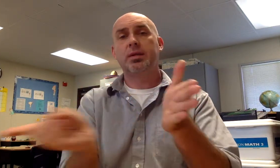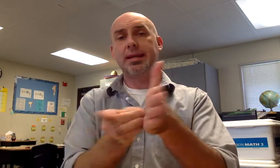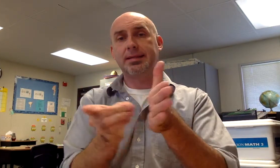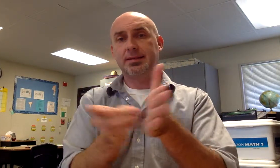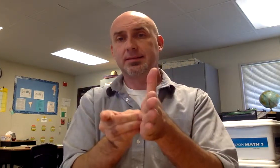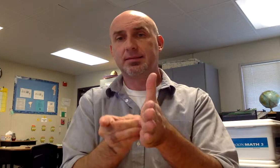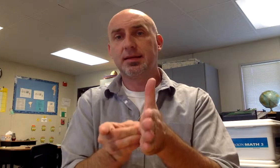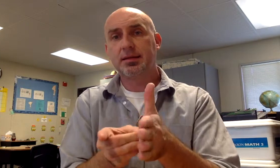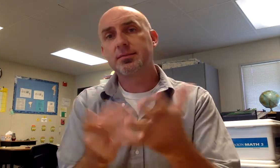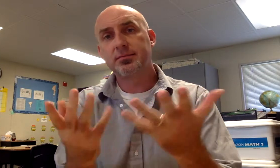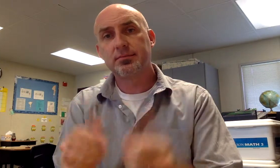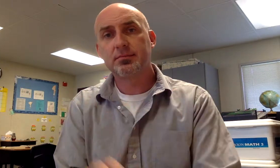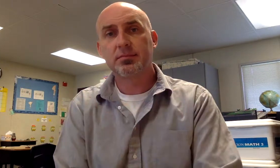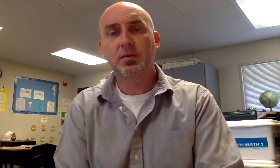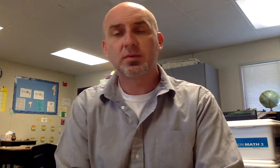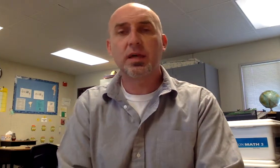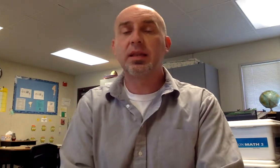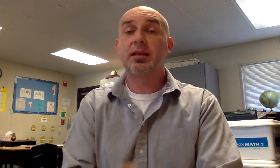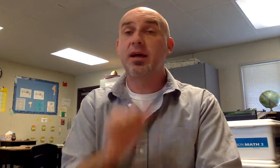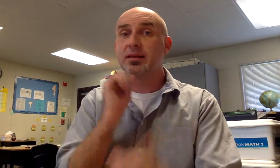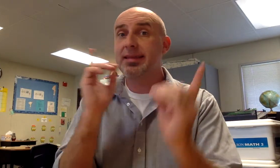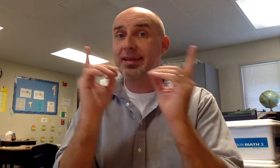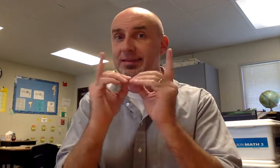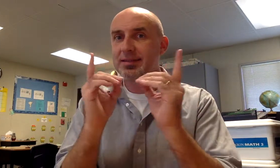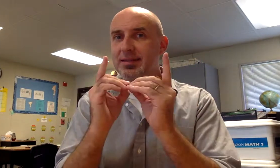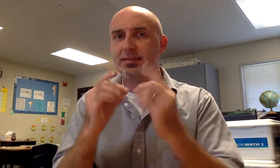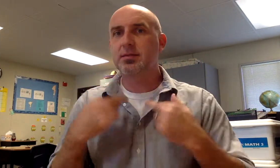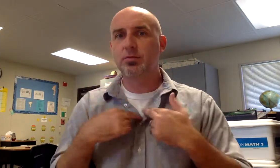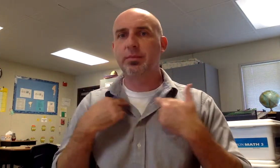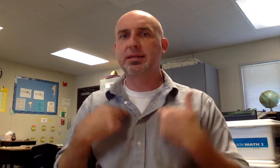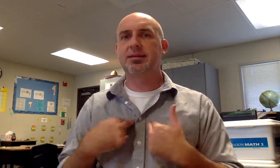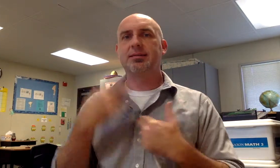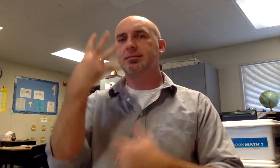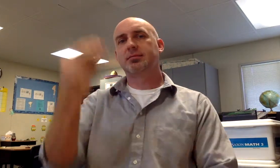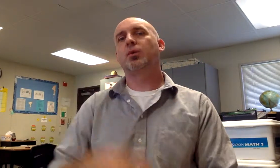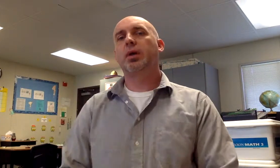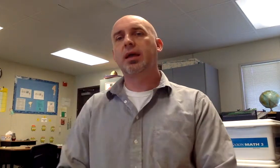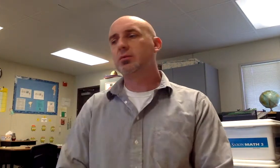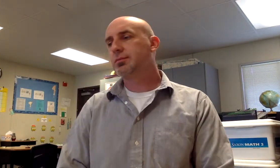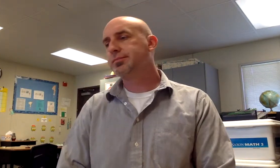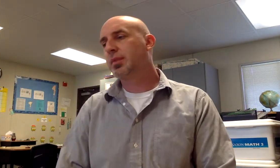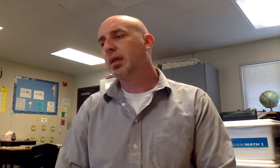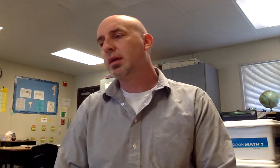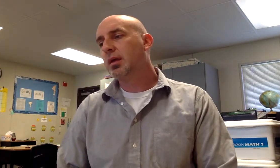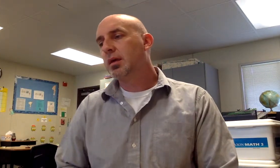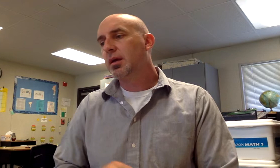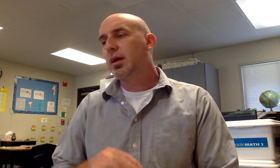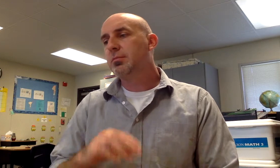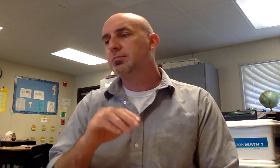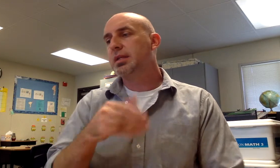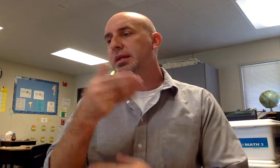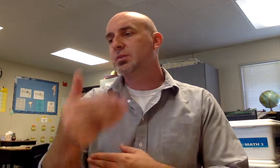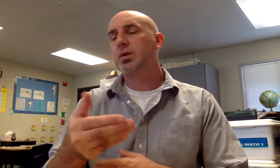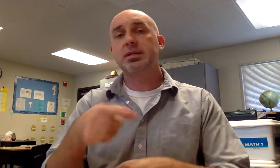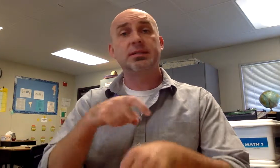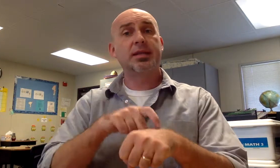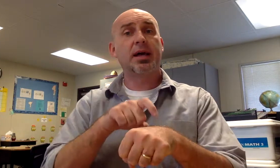date, like also that, and not date, because that's the romantic going out. The next one is